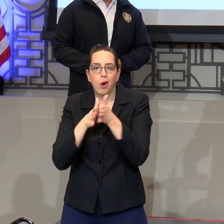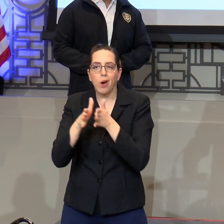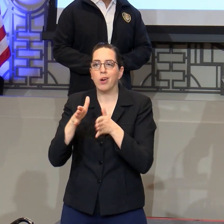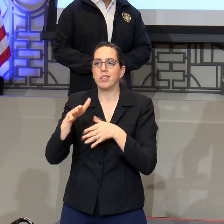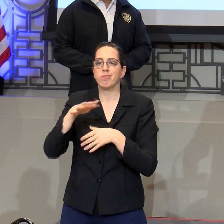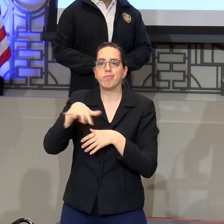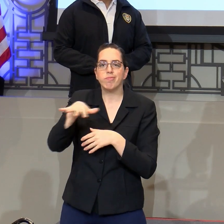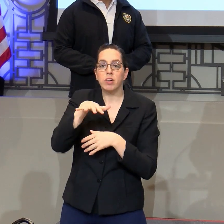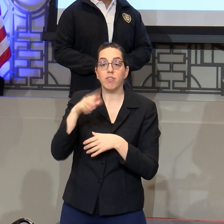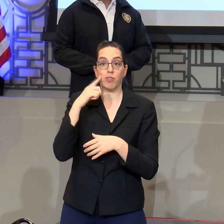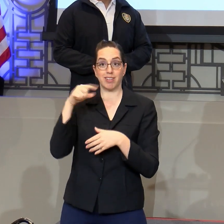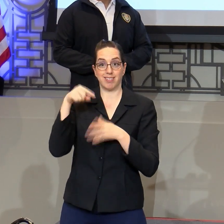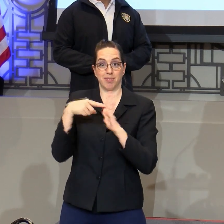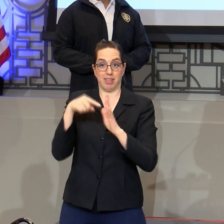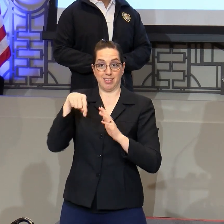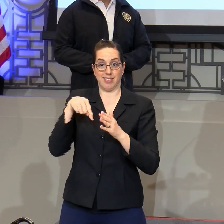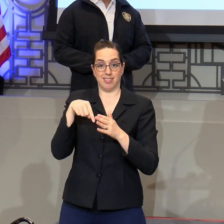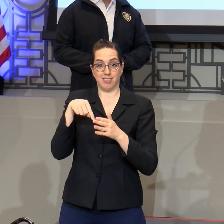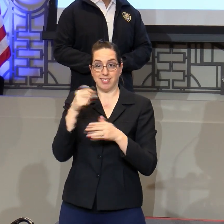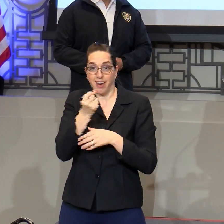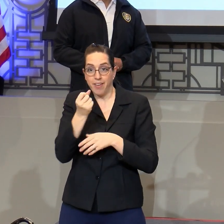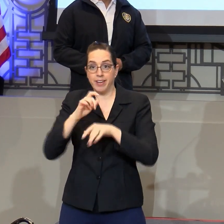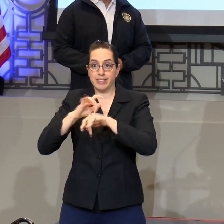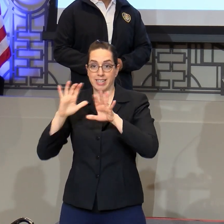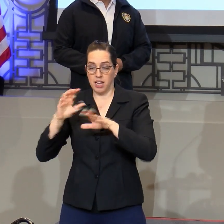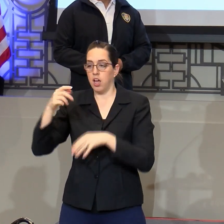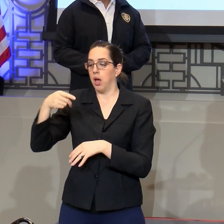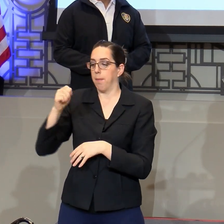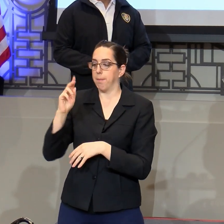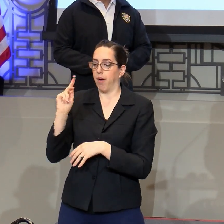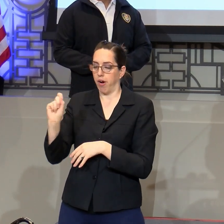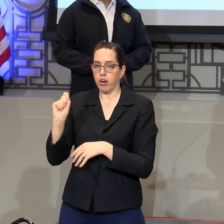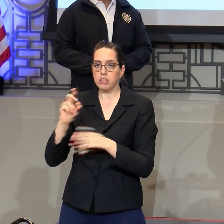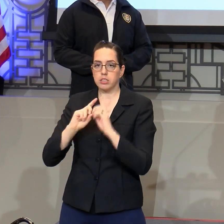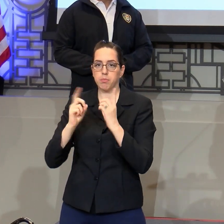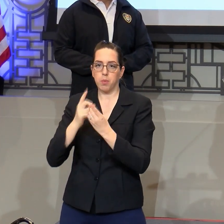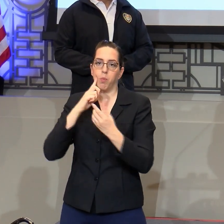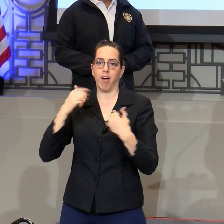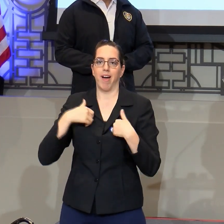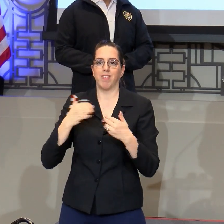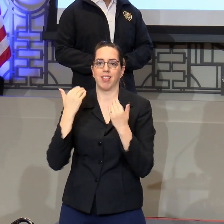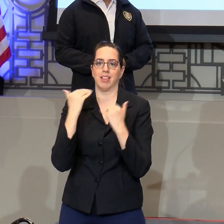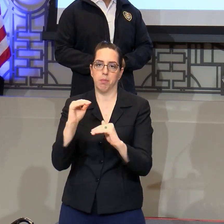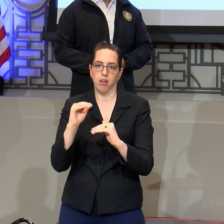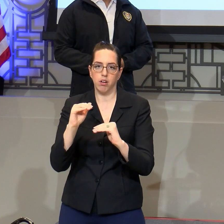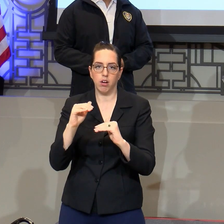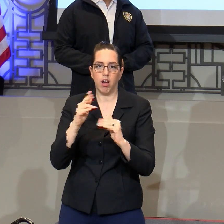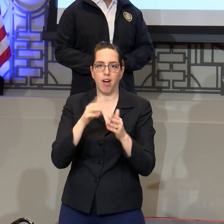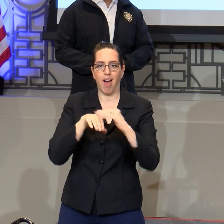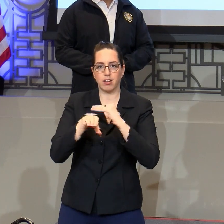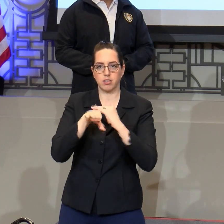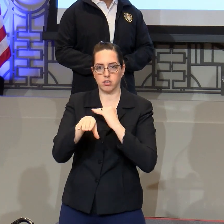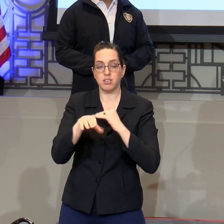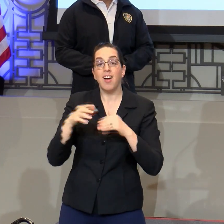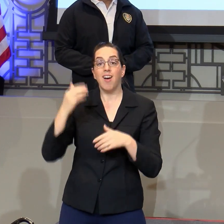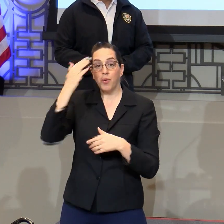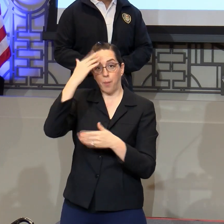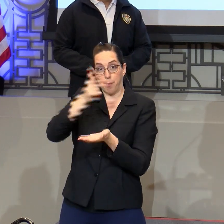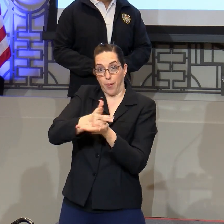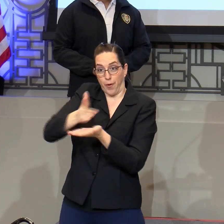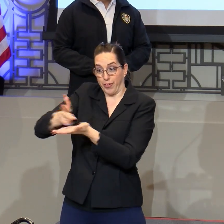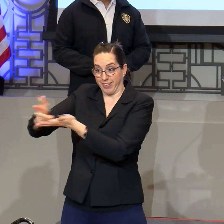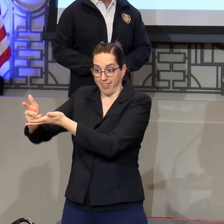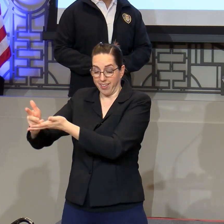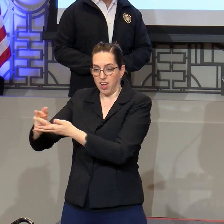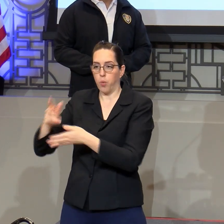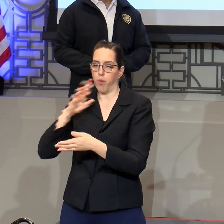for example, for this weekend, the Parks Department will limit access to parking lots adjacent to the parks. Because